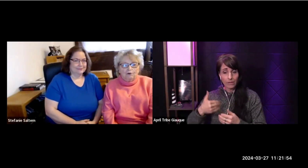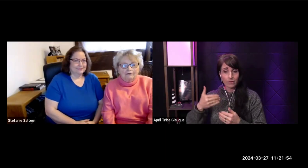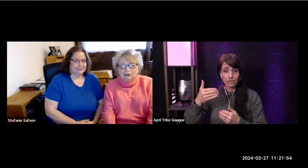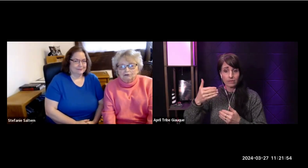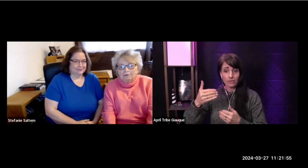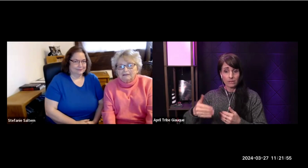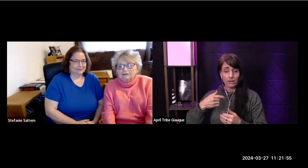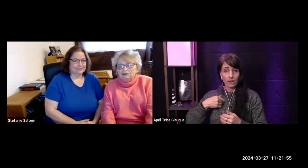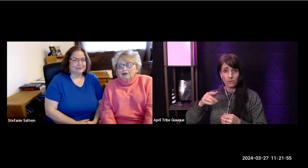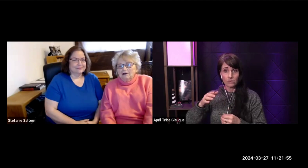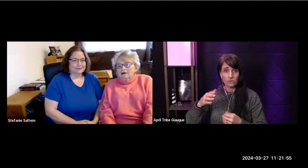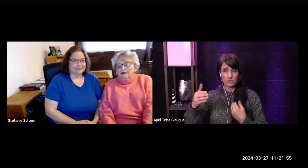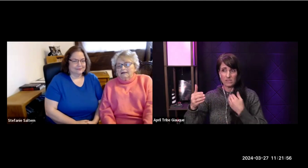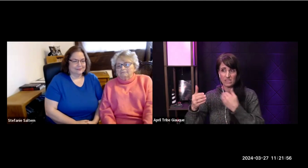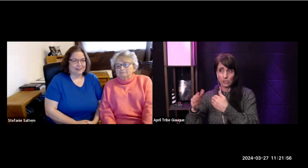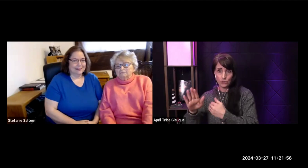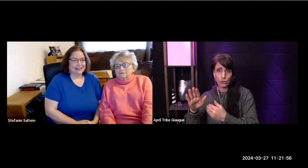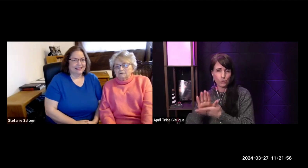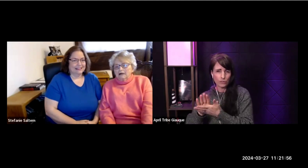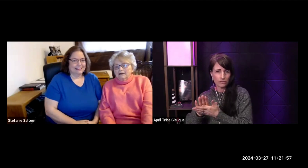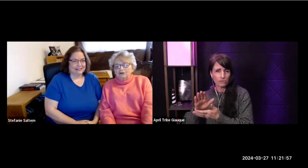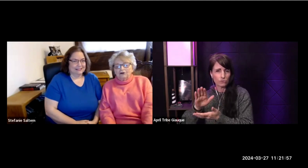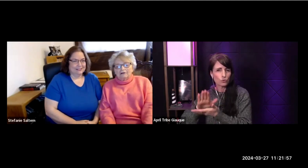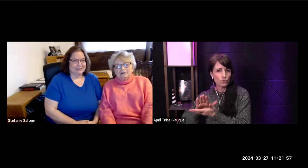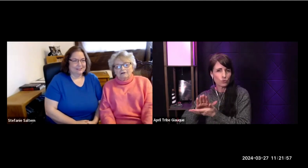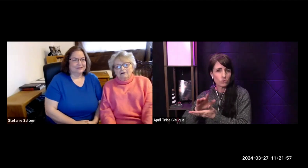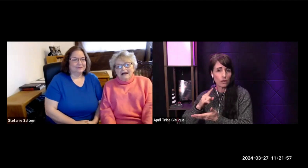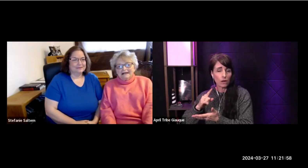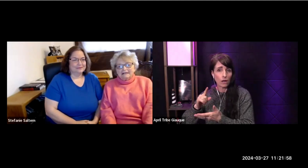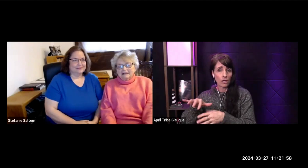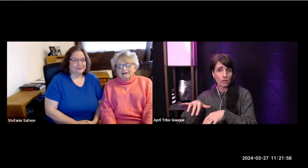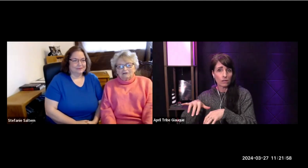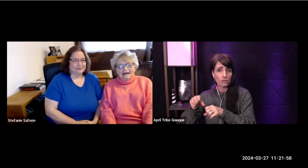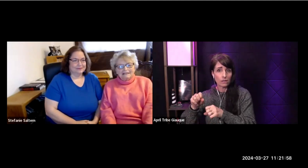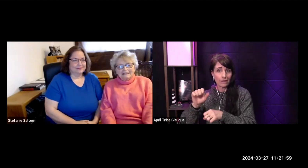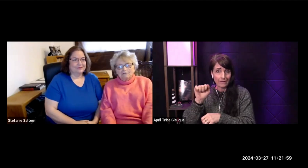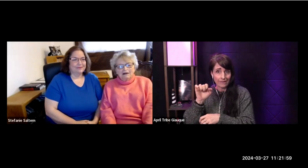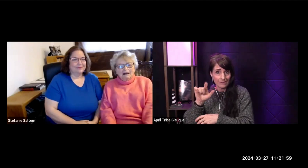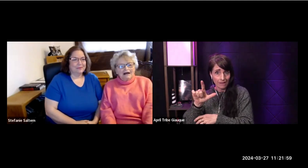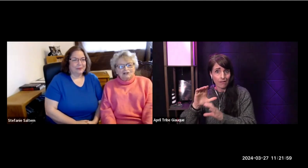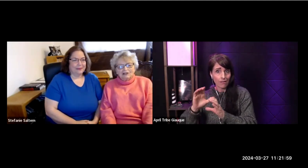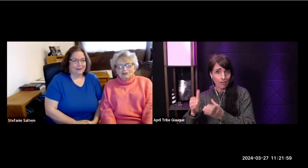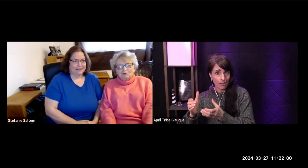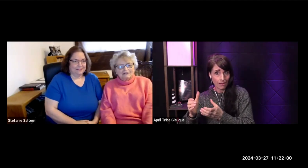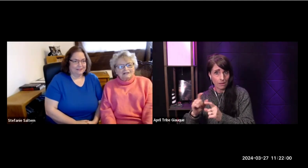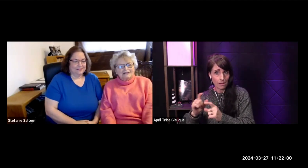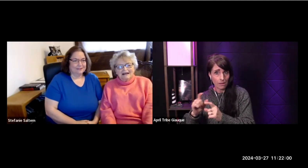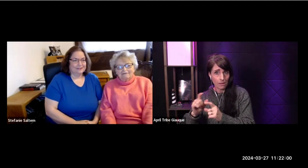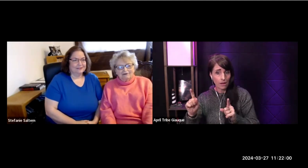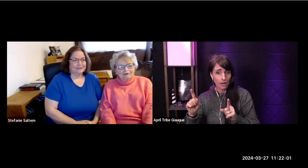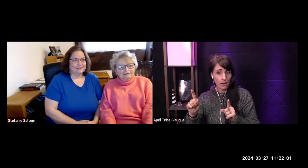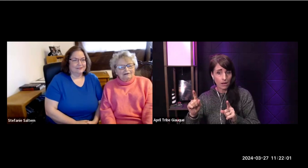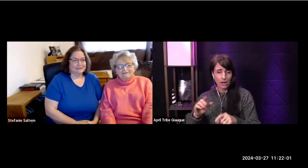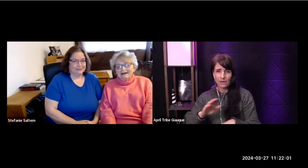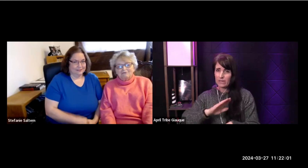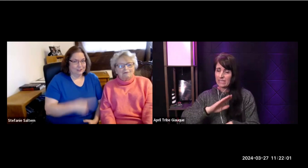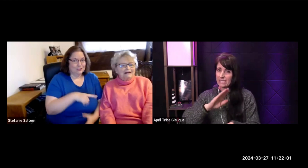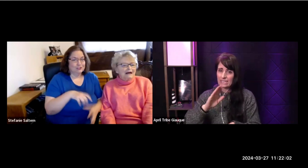around her much. I took ASL classes, but I just have never been